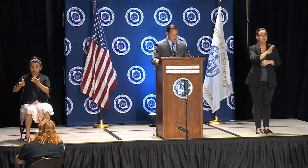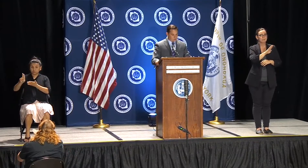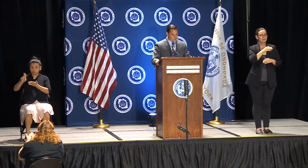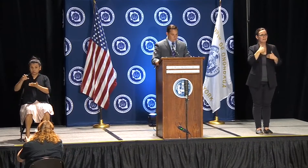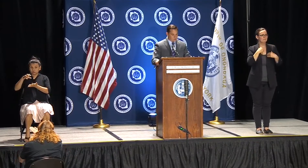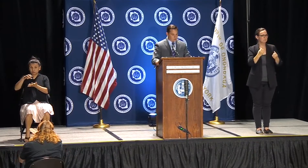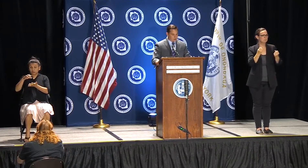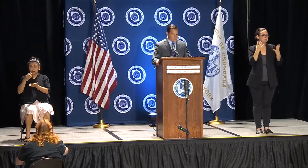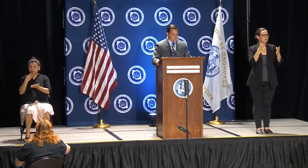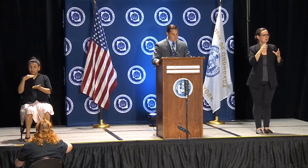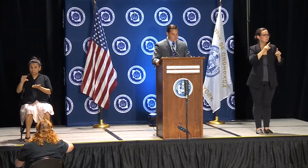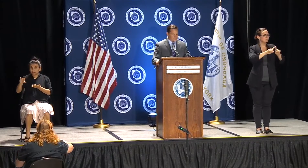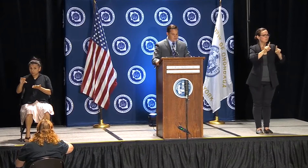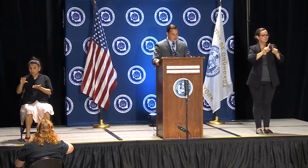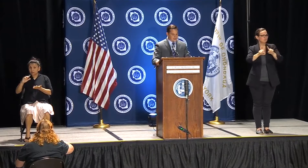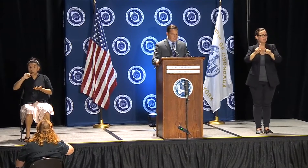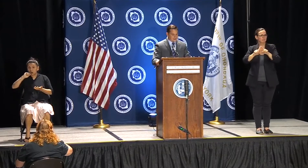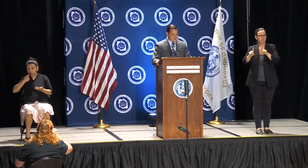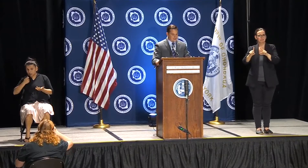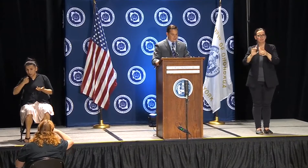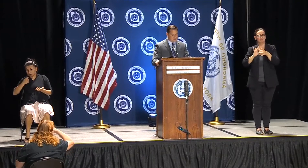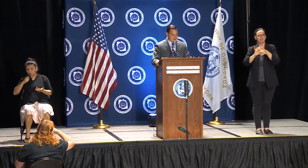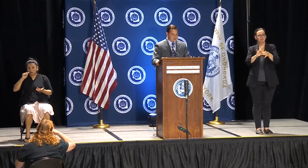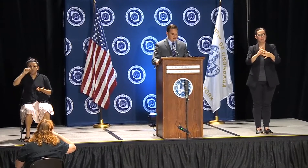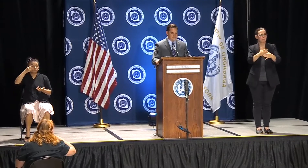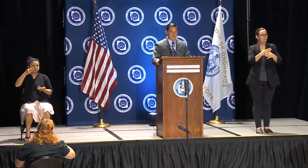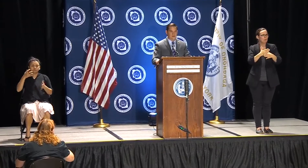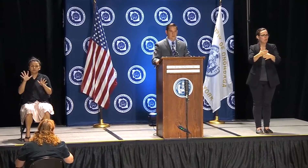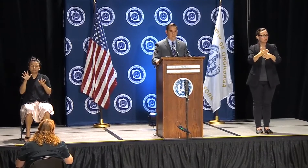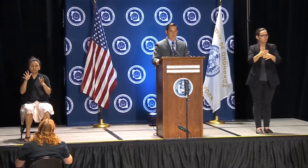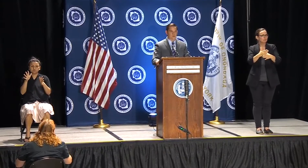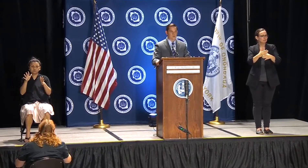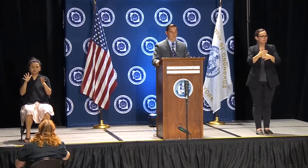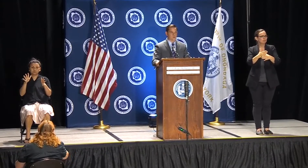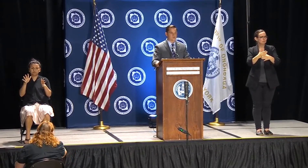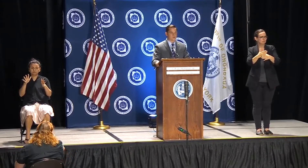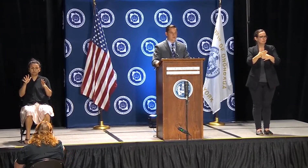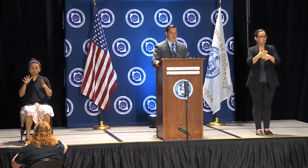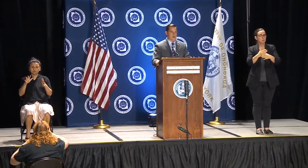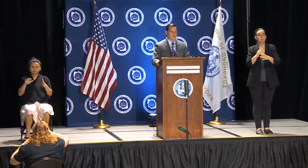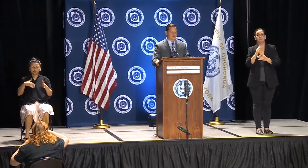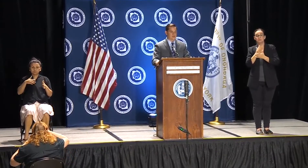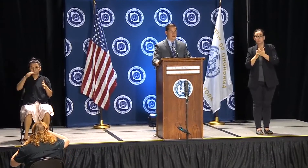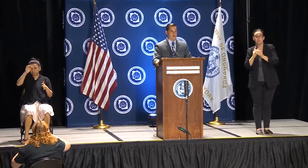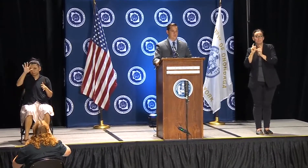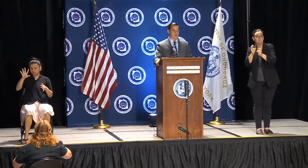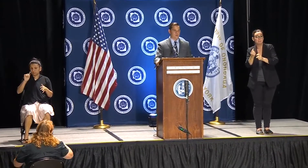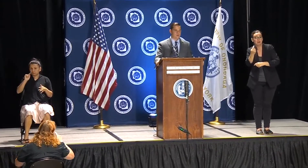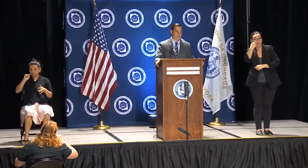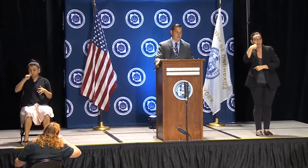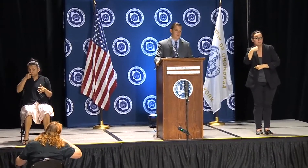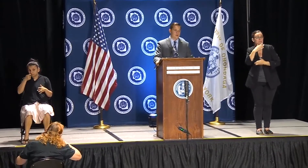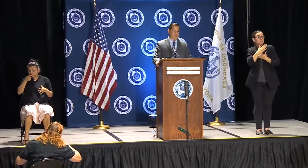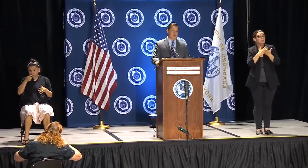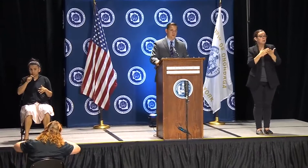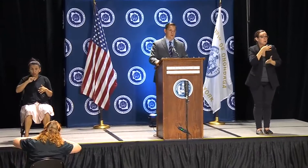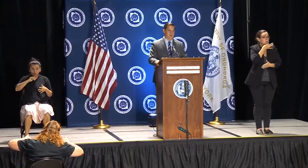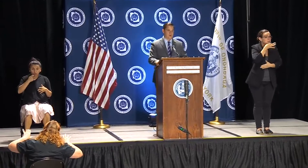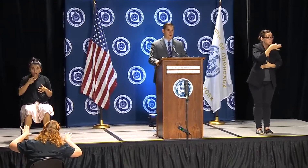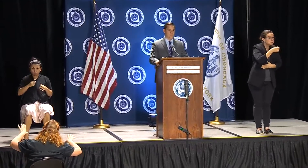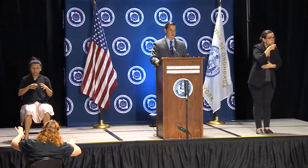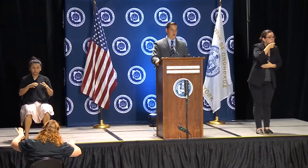So we'll give you diagnostic test numbers, we'll give you saliva test numbers, and